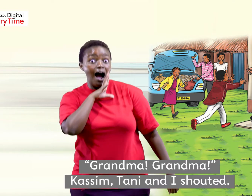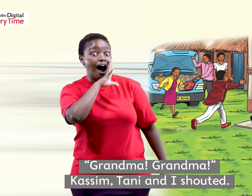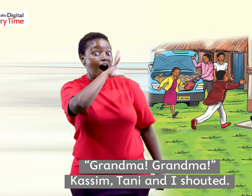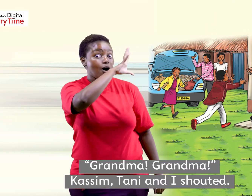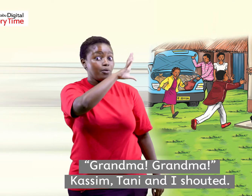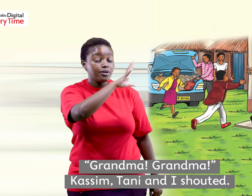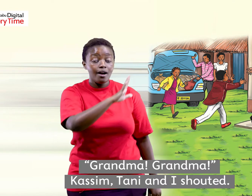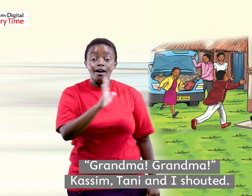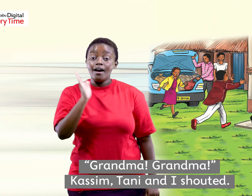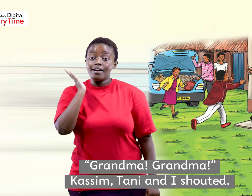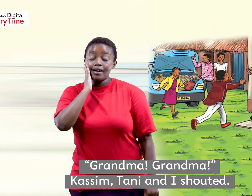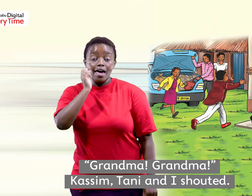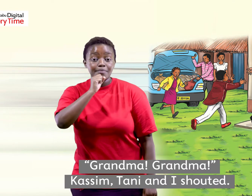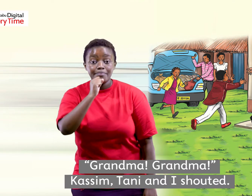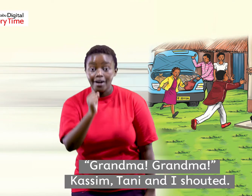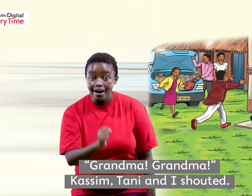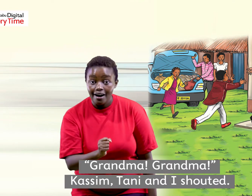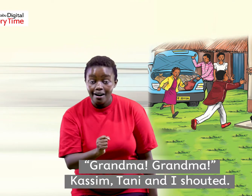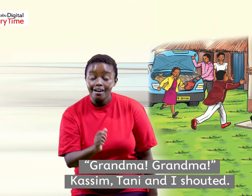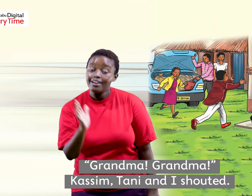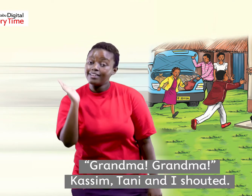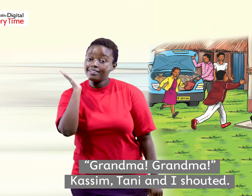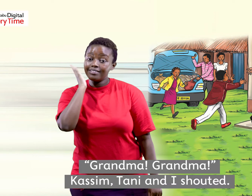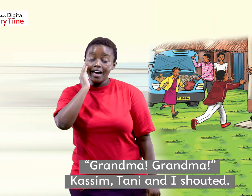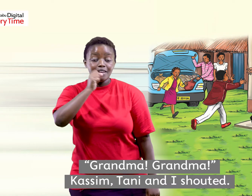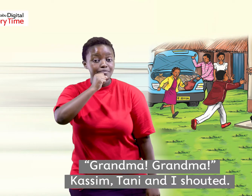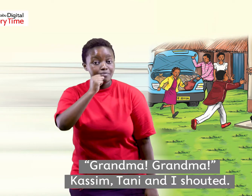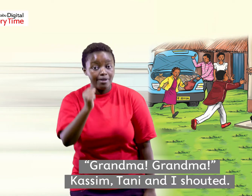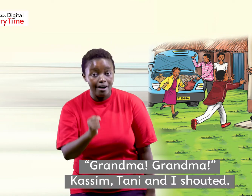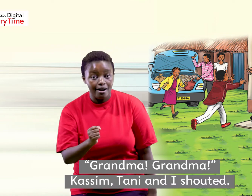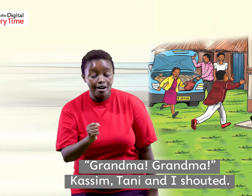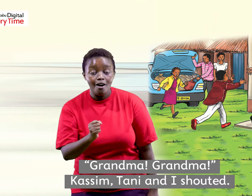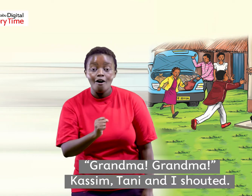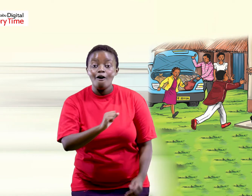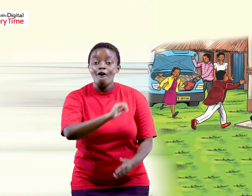"Grandma, Grandma!" Kasim, Tani, and I shouted.